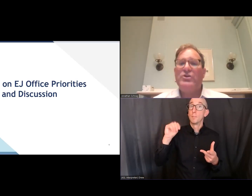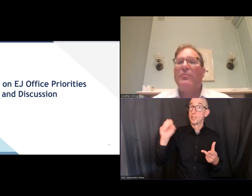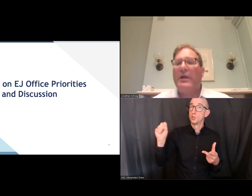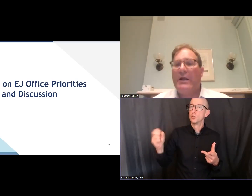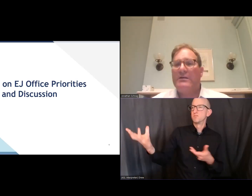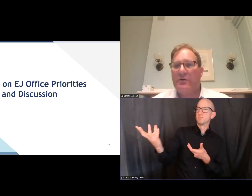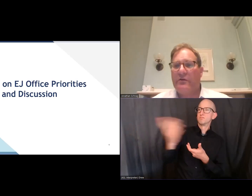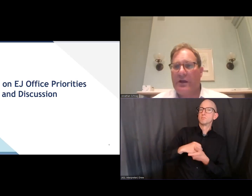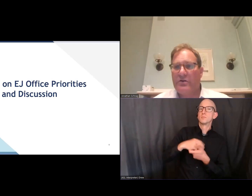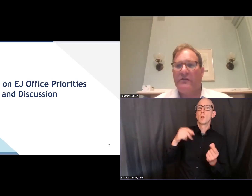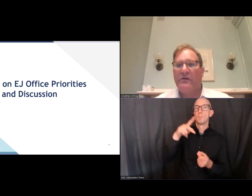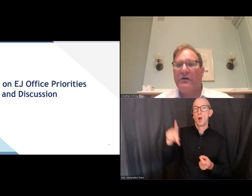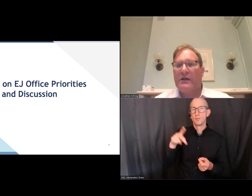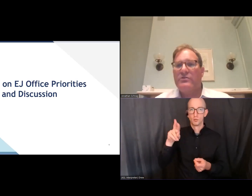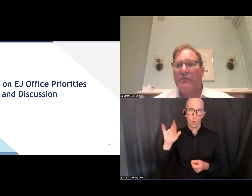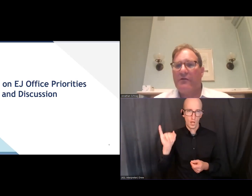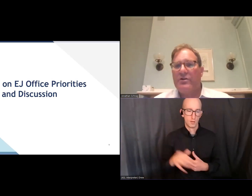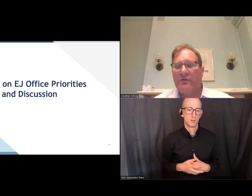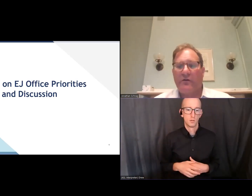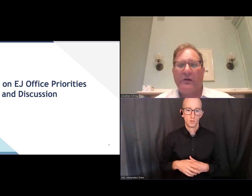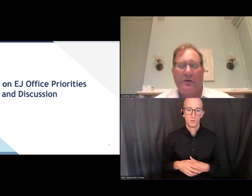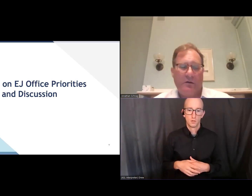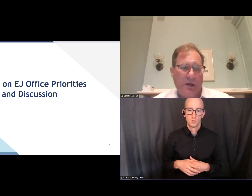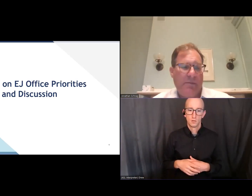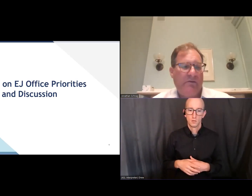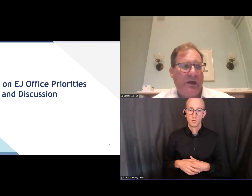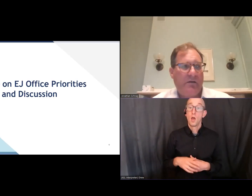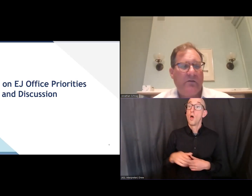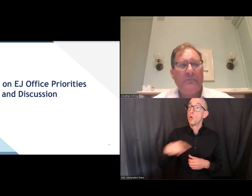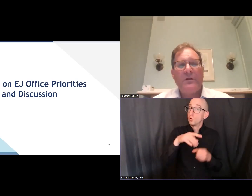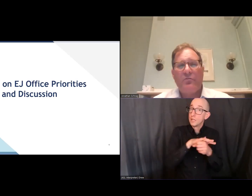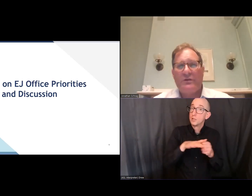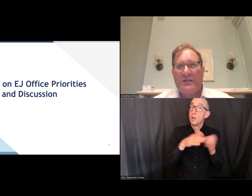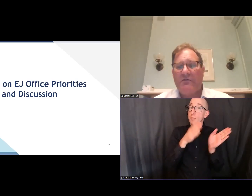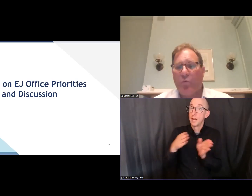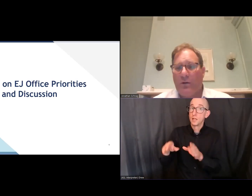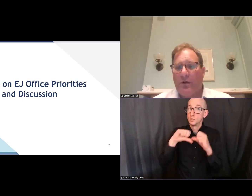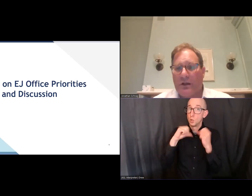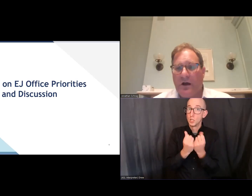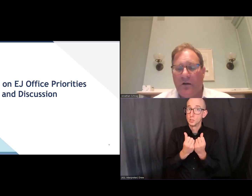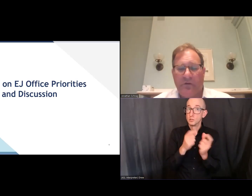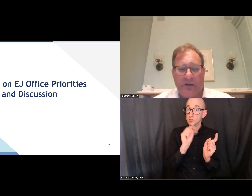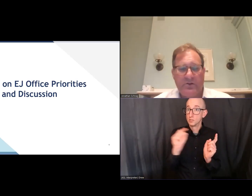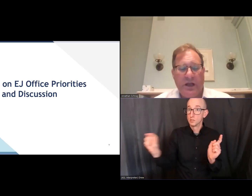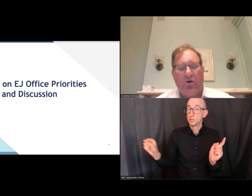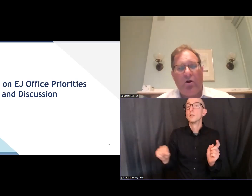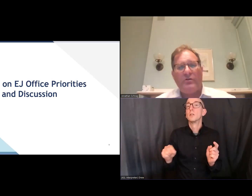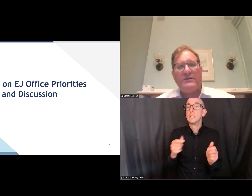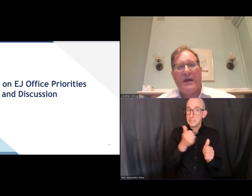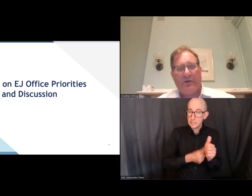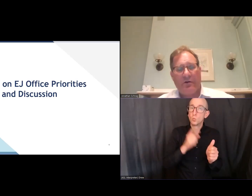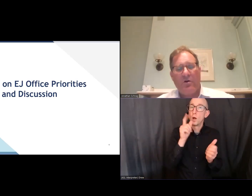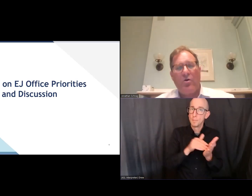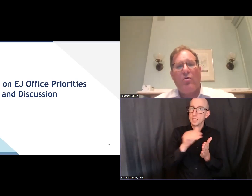The regional planning associations, each of those MSAs received $1 million each, and